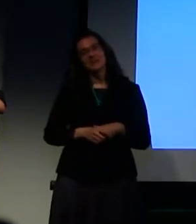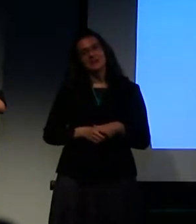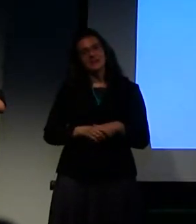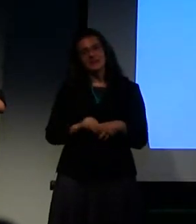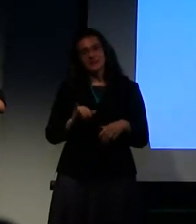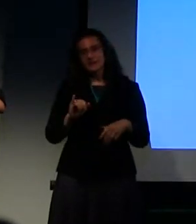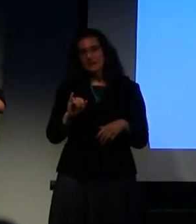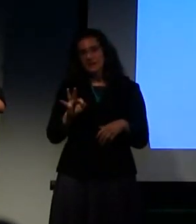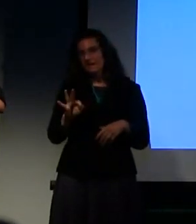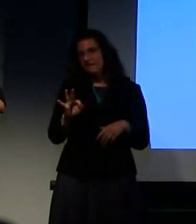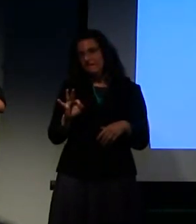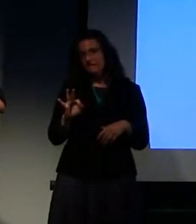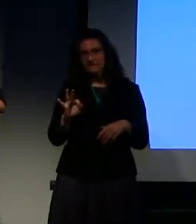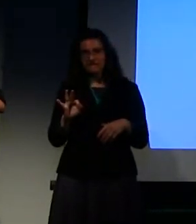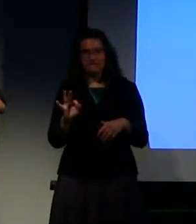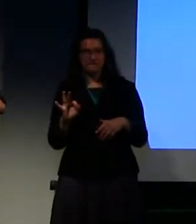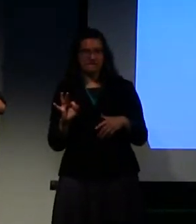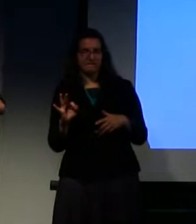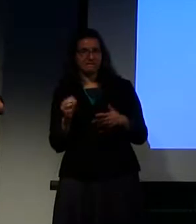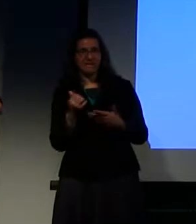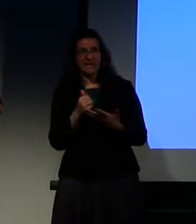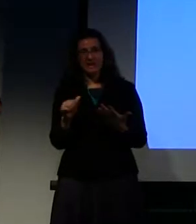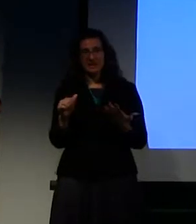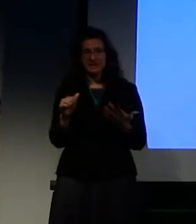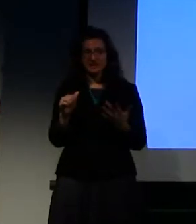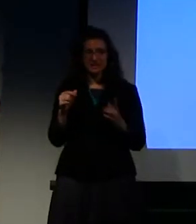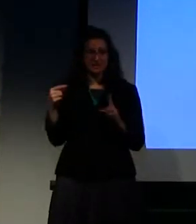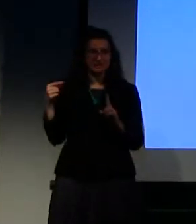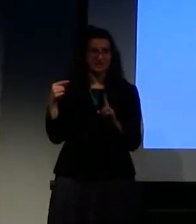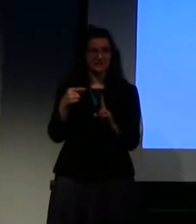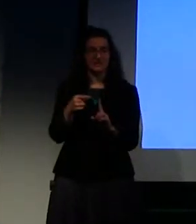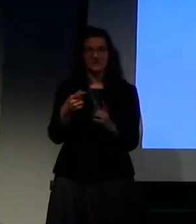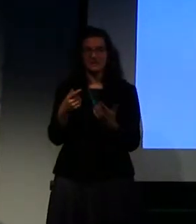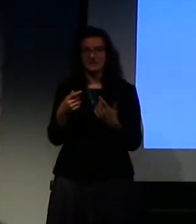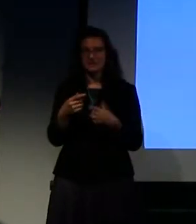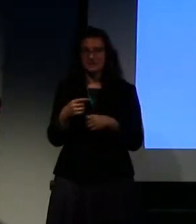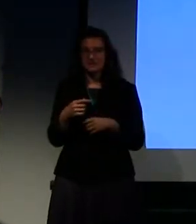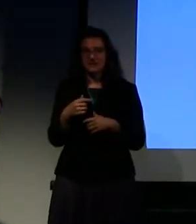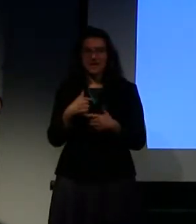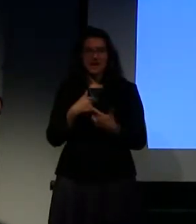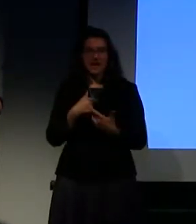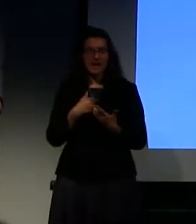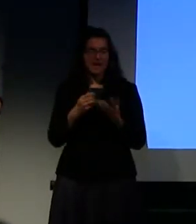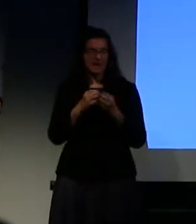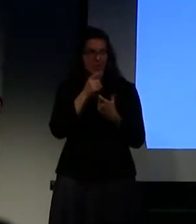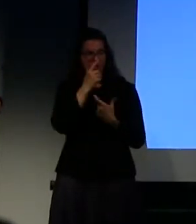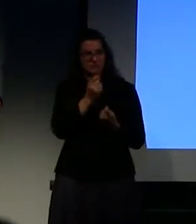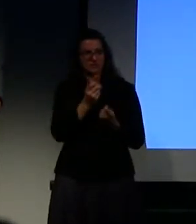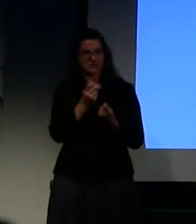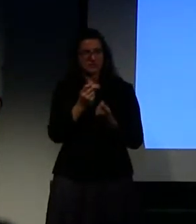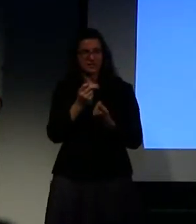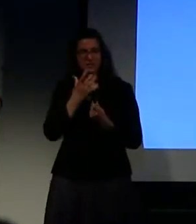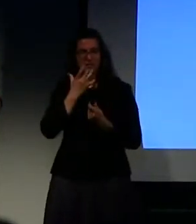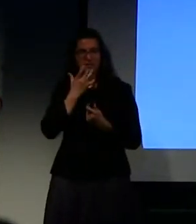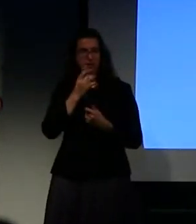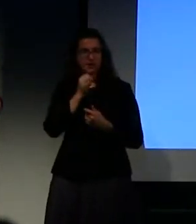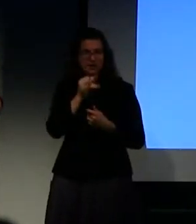if anything, I'm interested in not having it in hard copy form, but like a